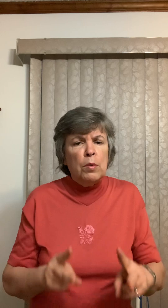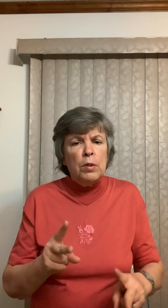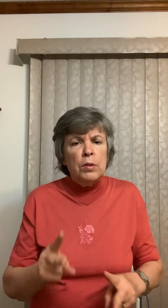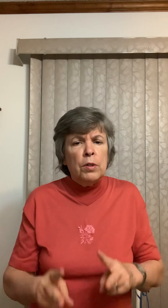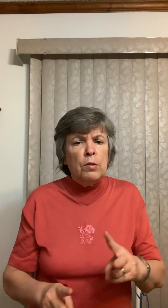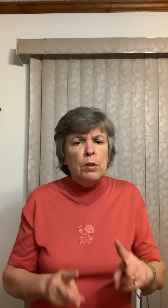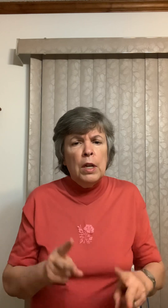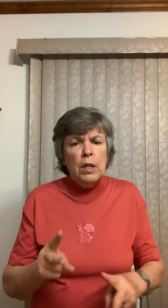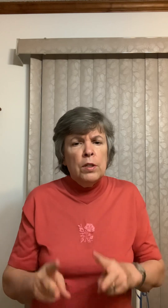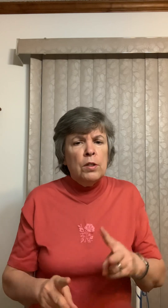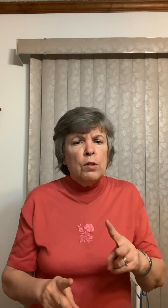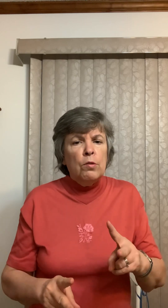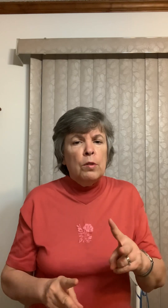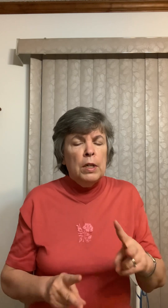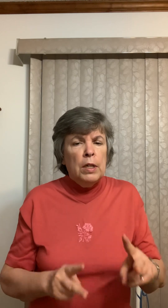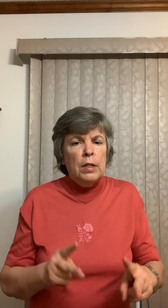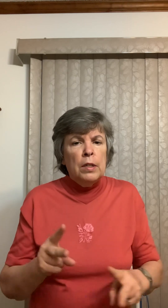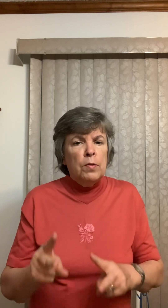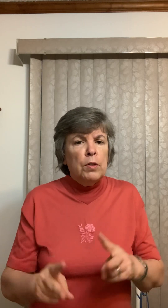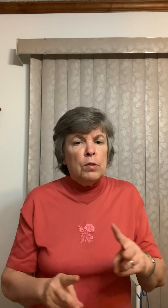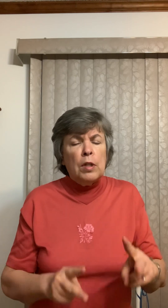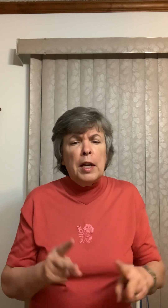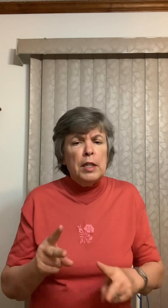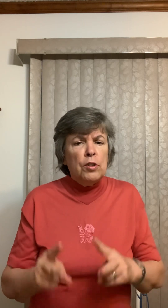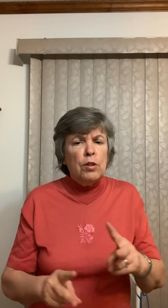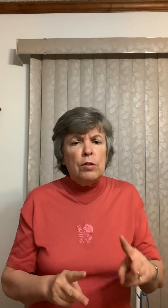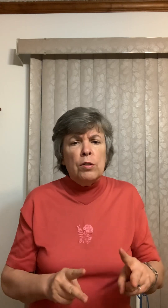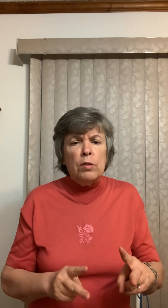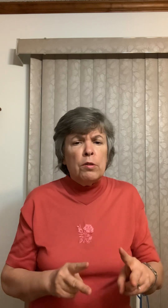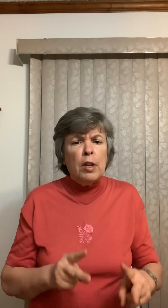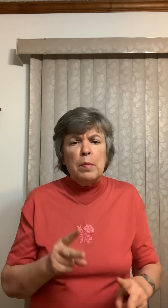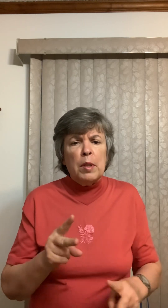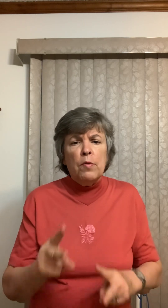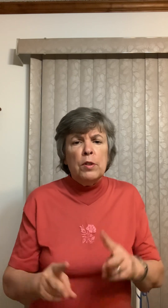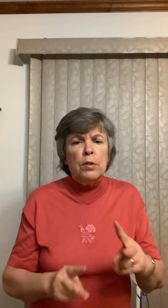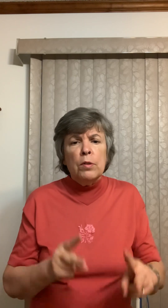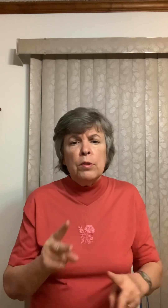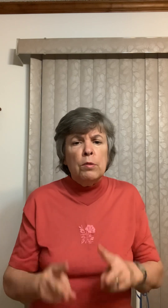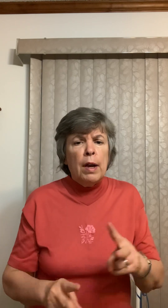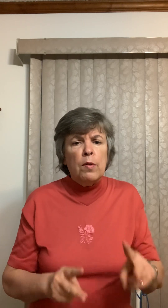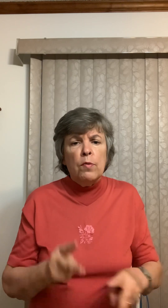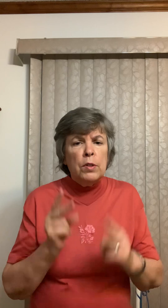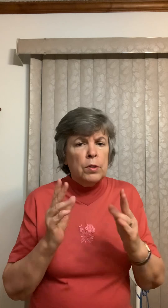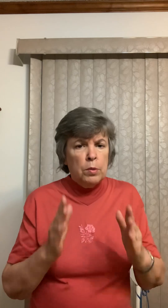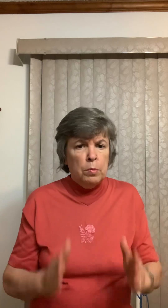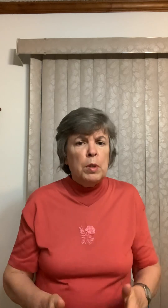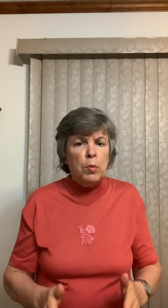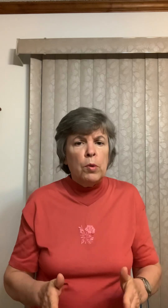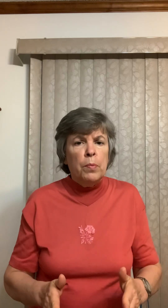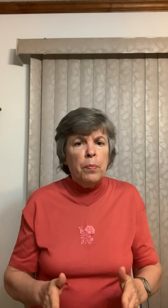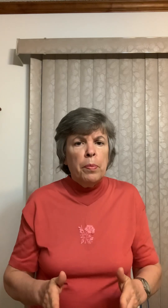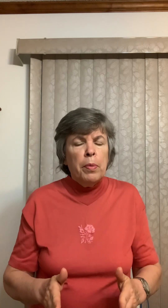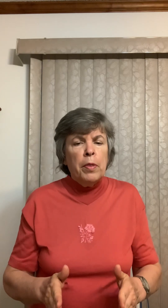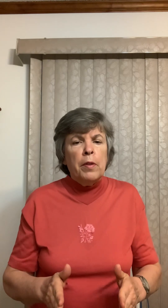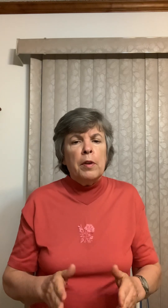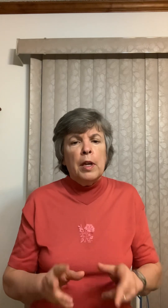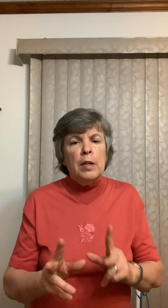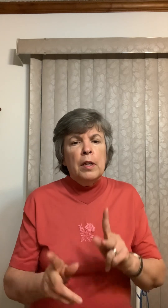words. So if you're signing in church and they're talking about the visitors, you have the visit people. Okay,